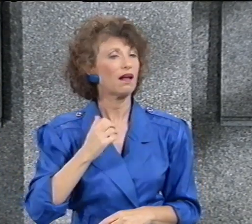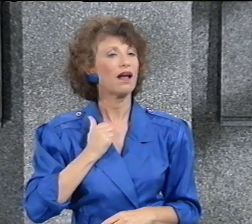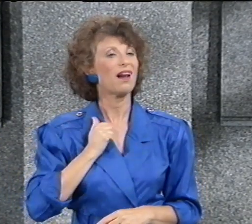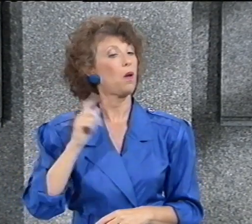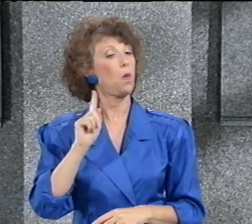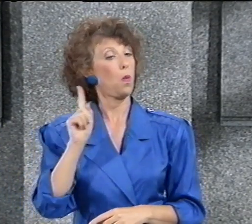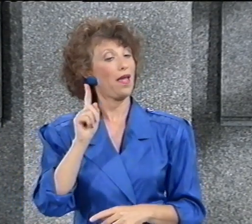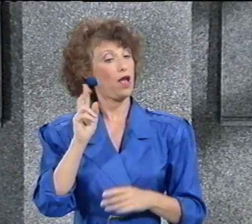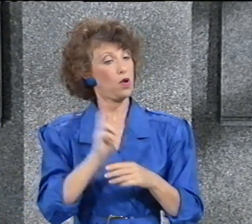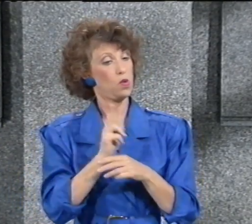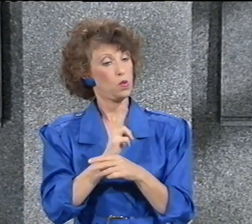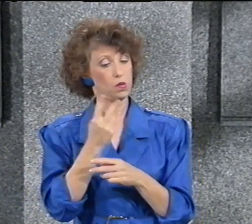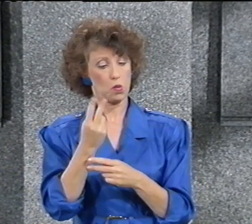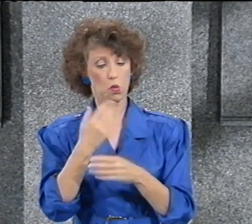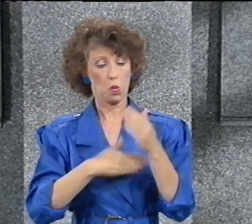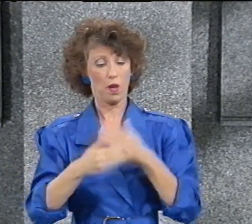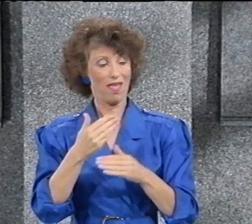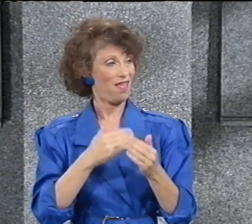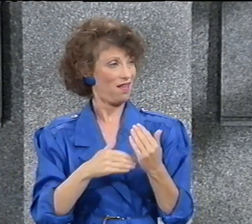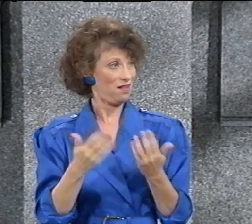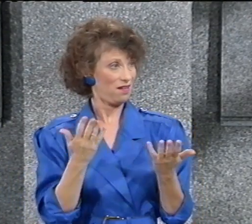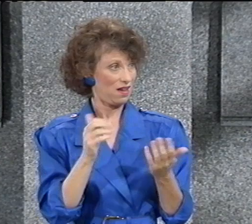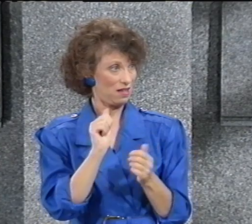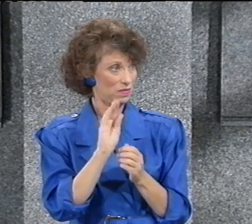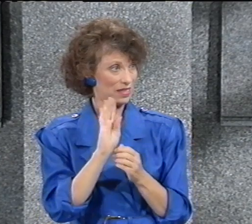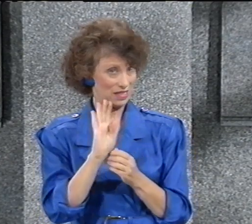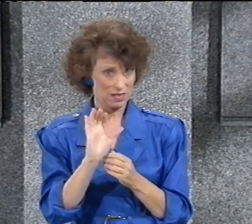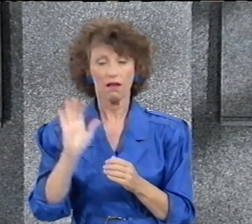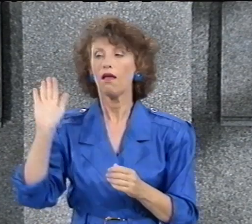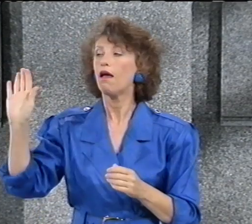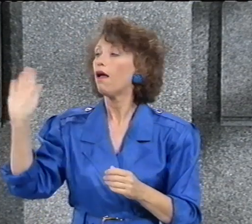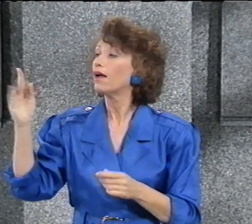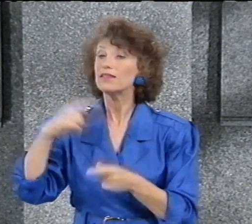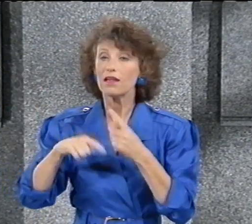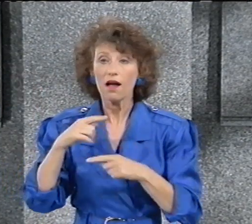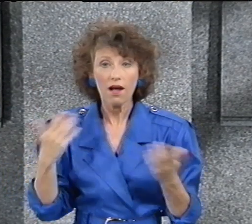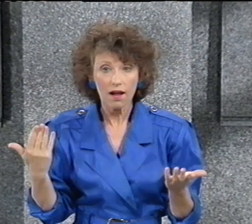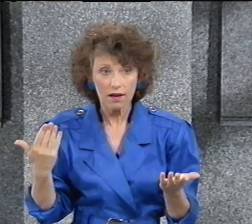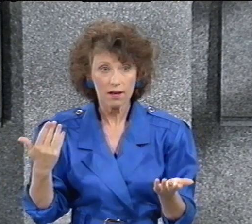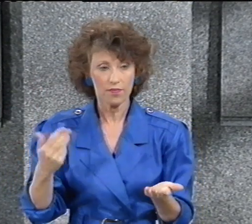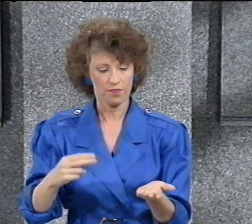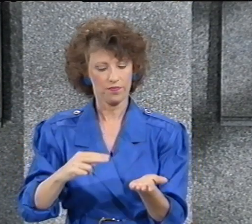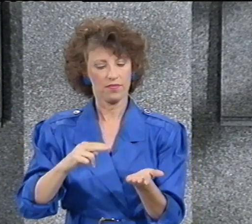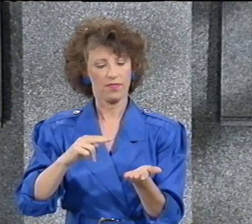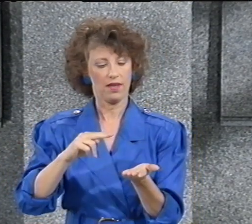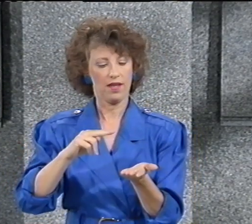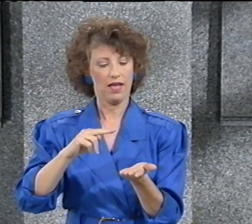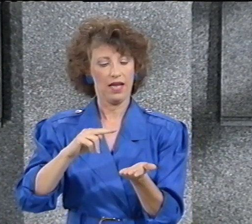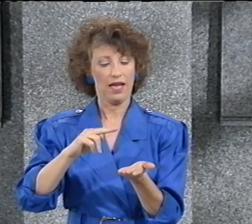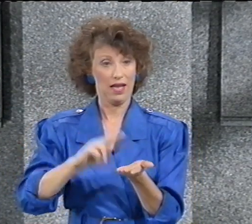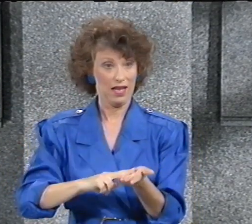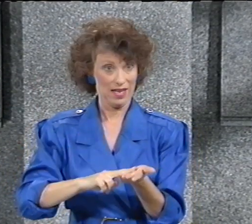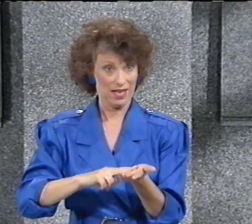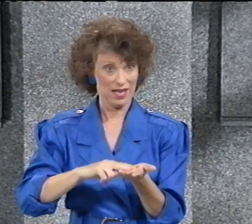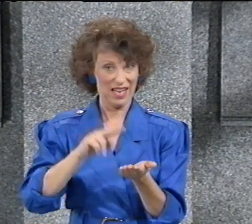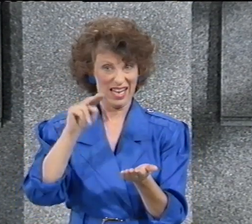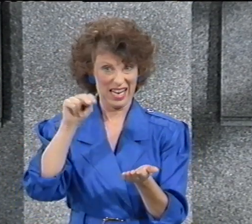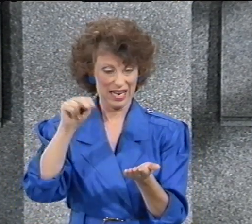the two-handed alphabet systems, such as Great Britain and Australia. The letter N on the palm